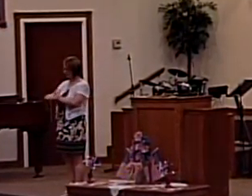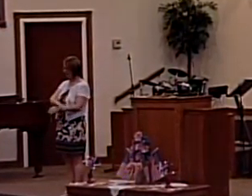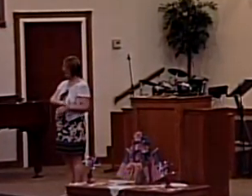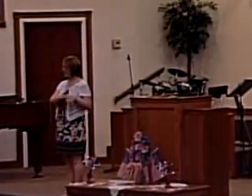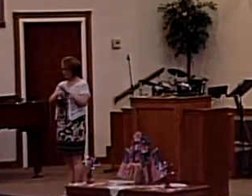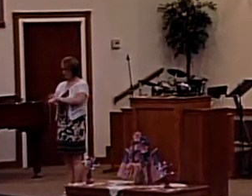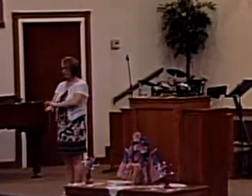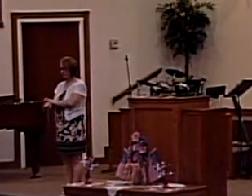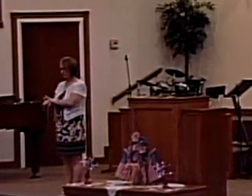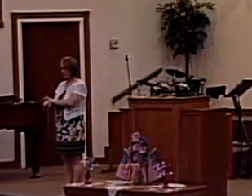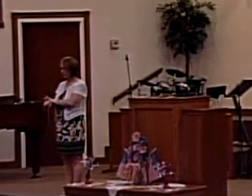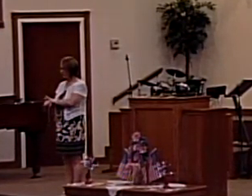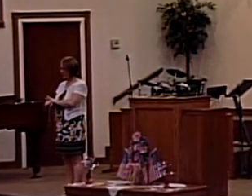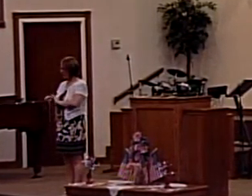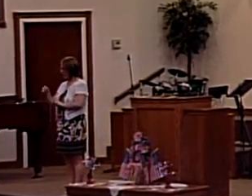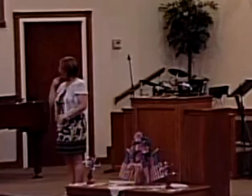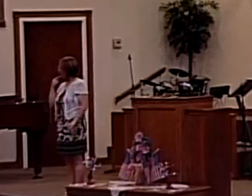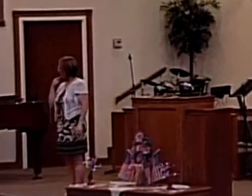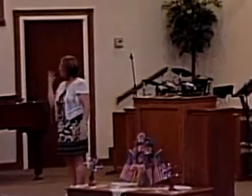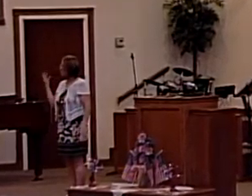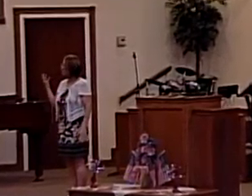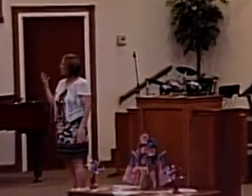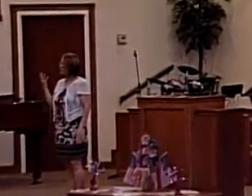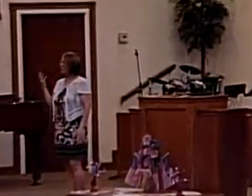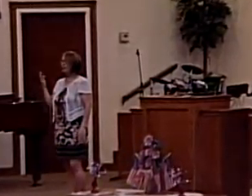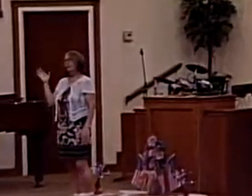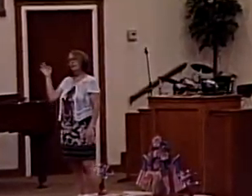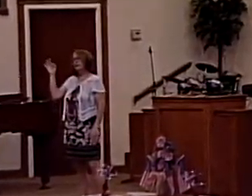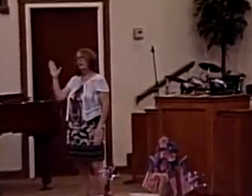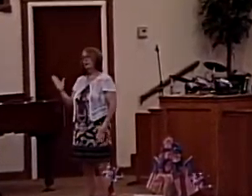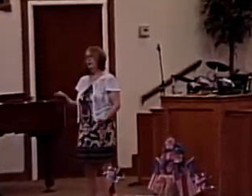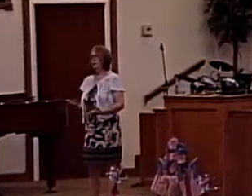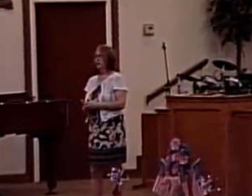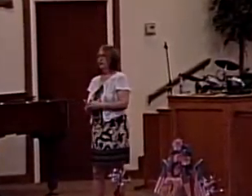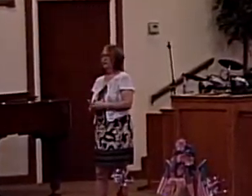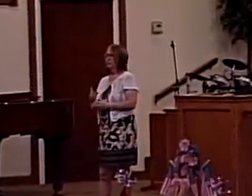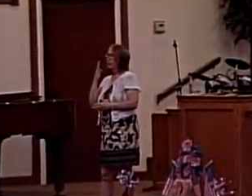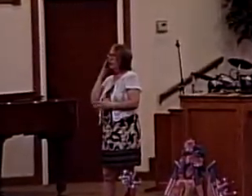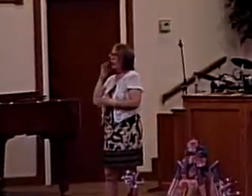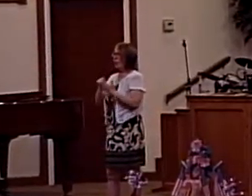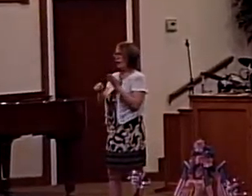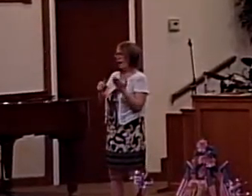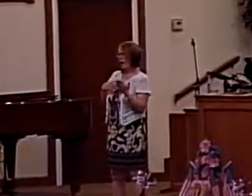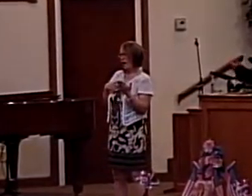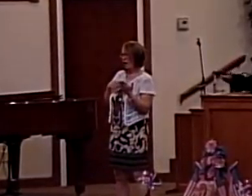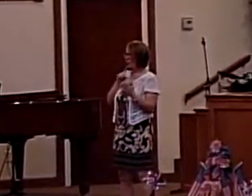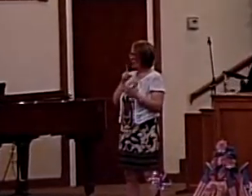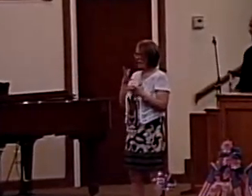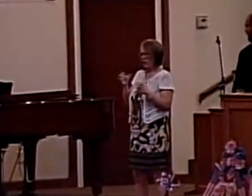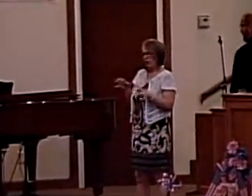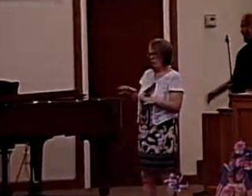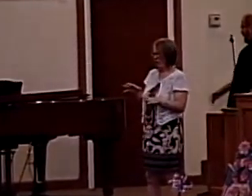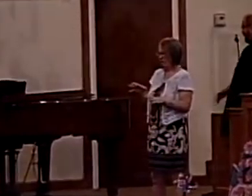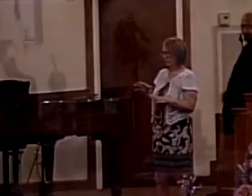you. And you say there, and you say, but Pastor, you know what? I don't really want to go